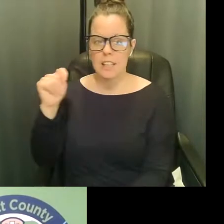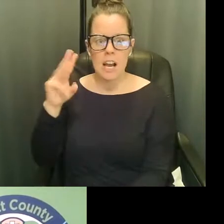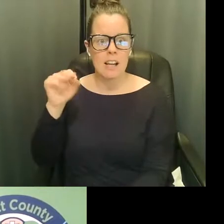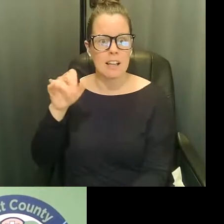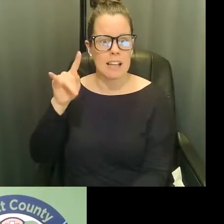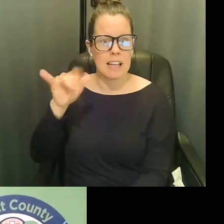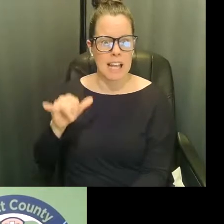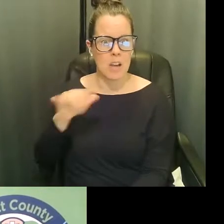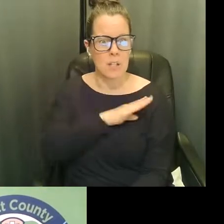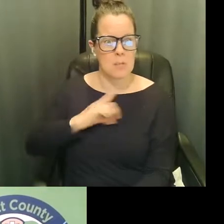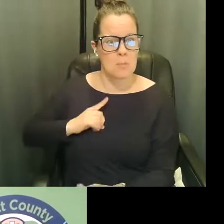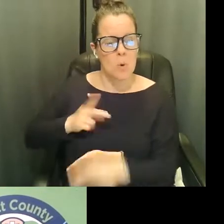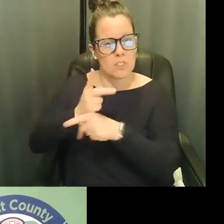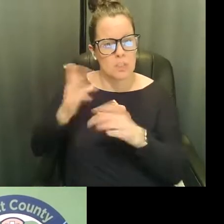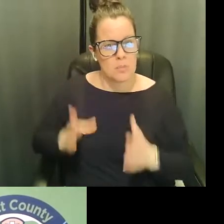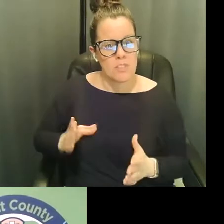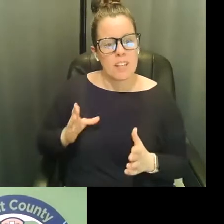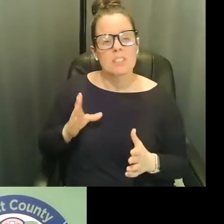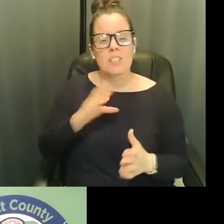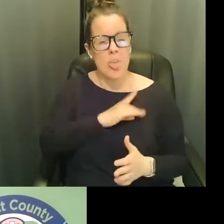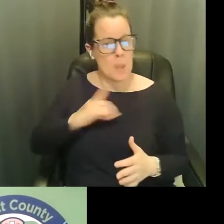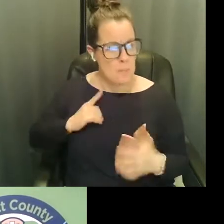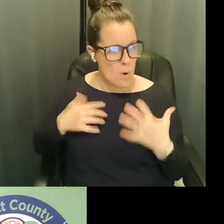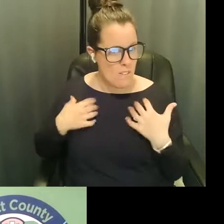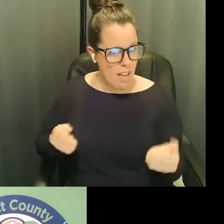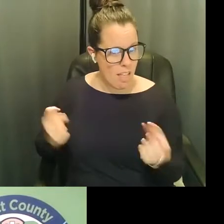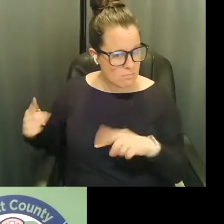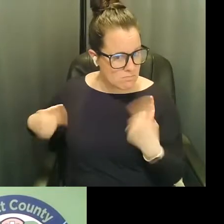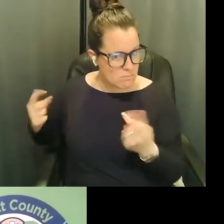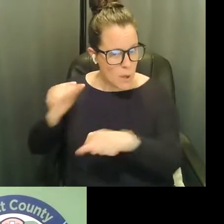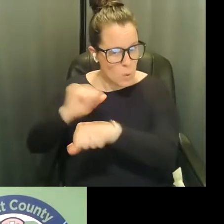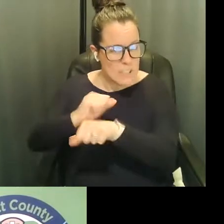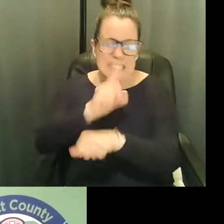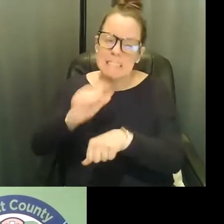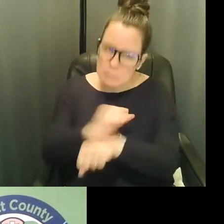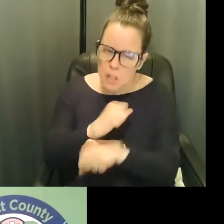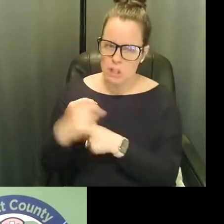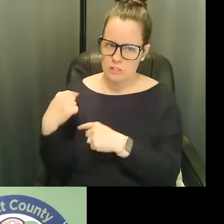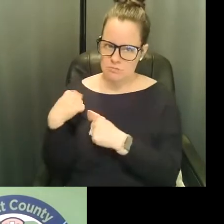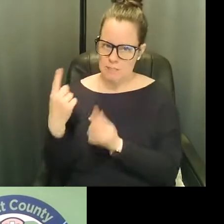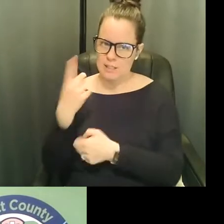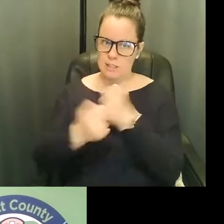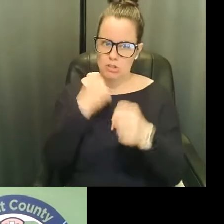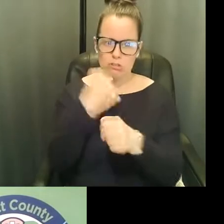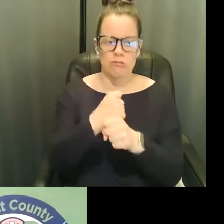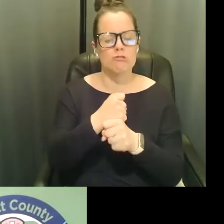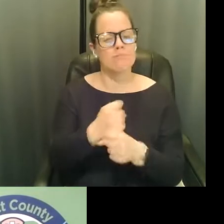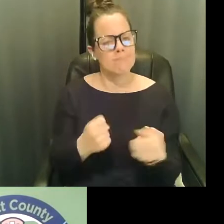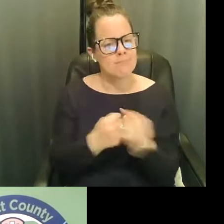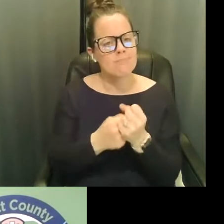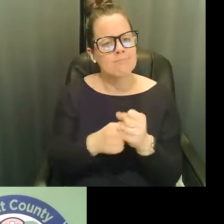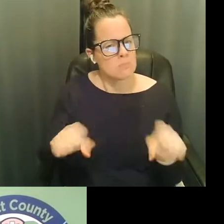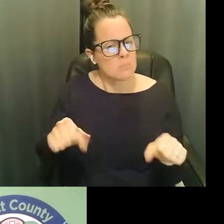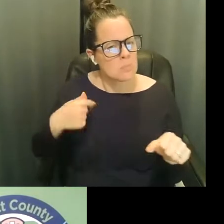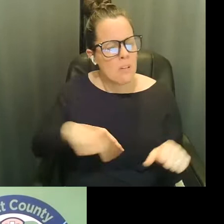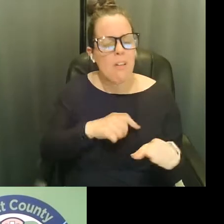the Scott County Board of Health. Throughout my tenure, and especially in the last year, they've enabled us to protect the community in